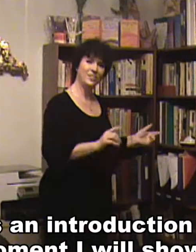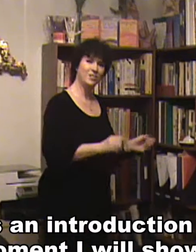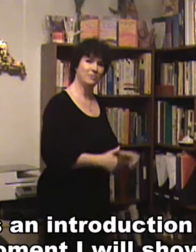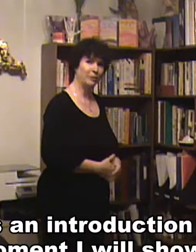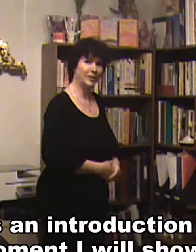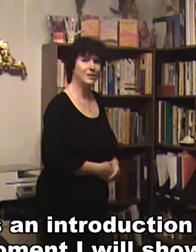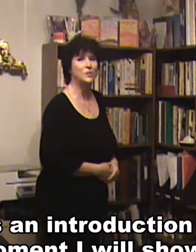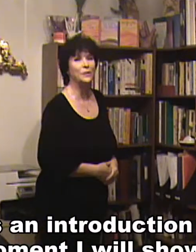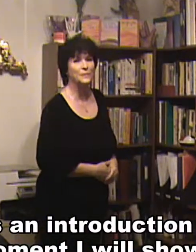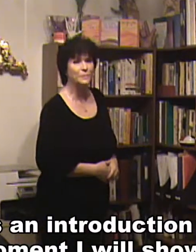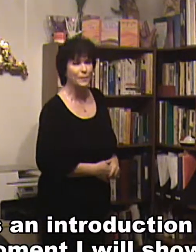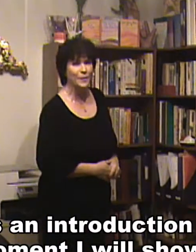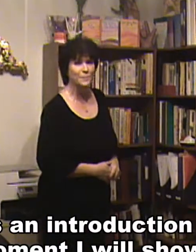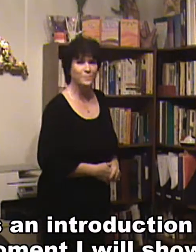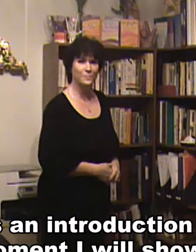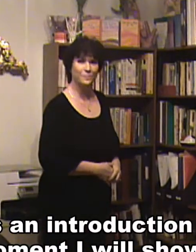just a moment I'll show you some more.